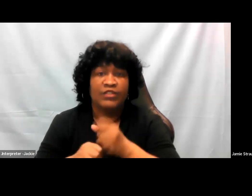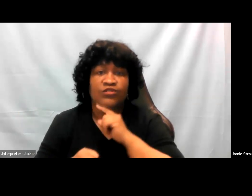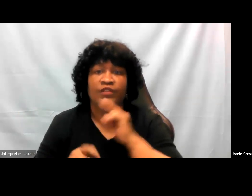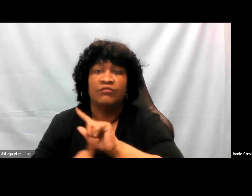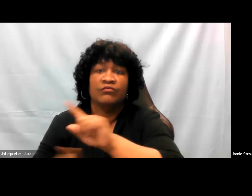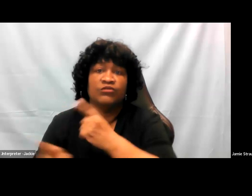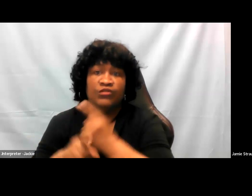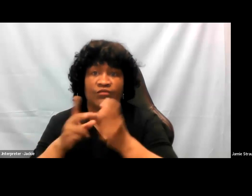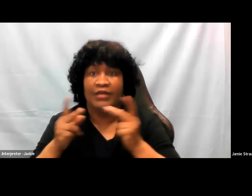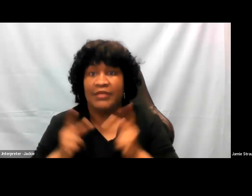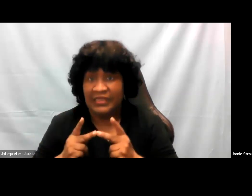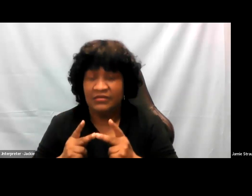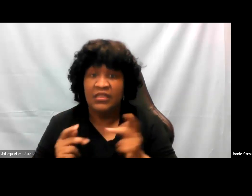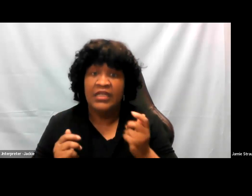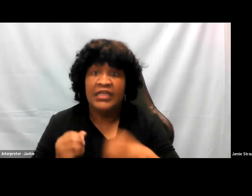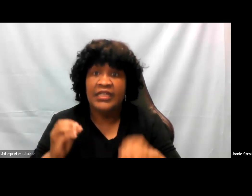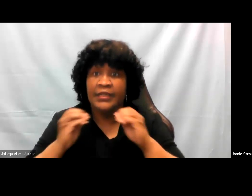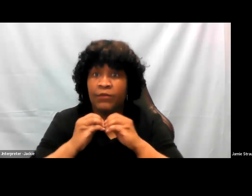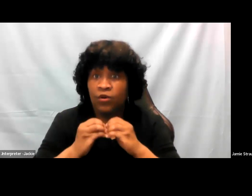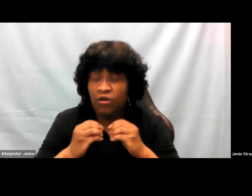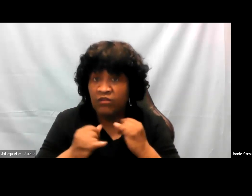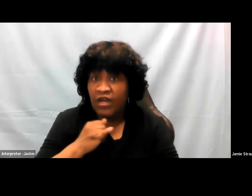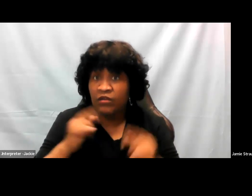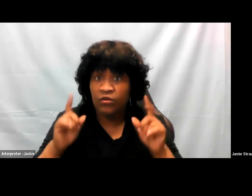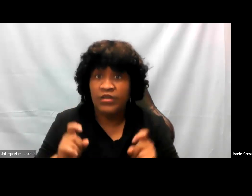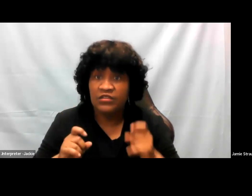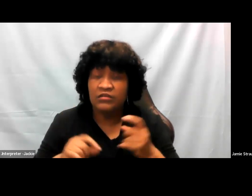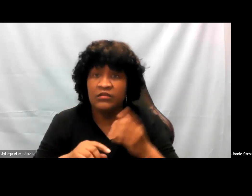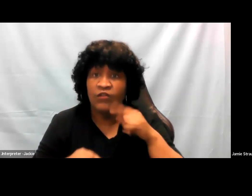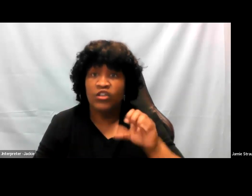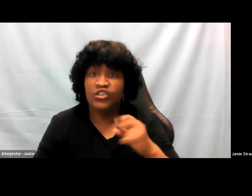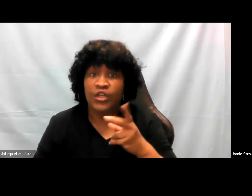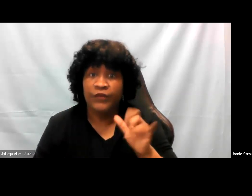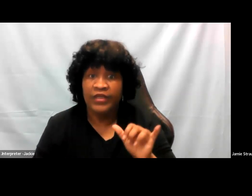Sherry. Any final questions for Sherry and Matt before we move into discussion?